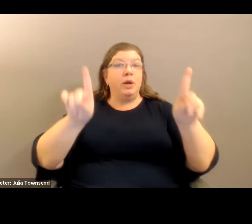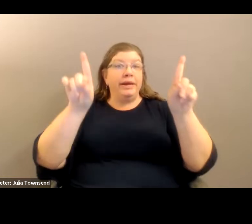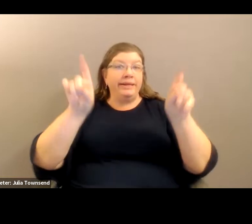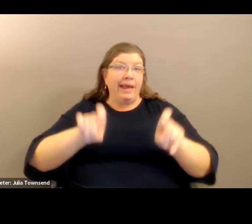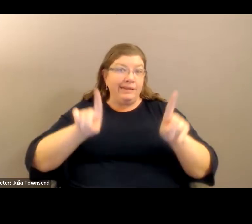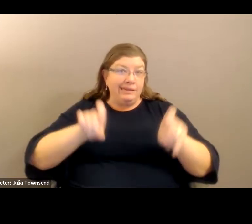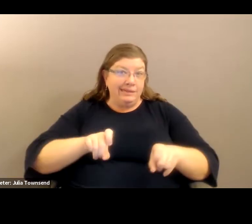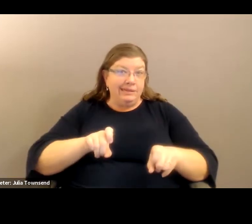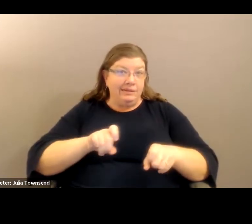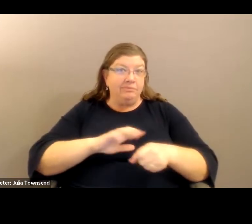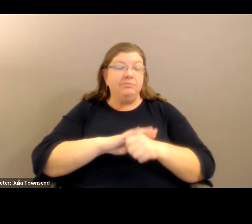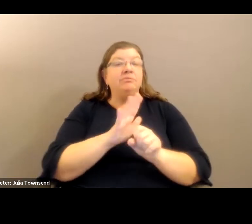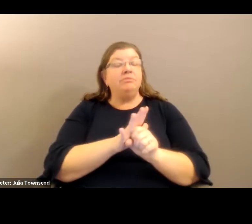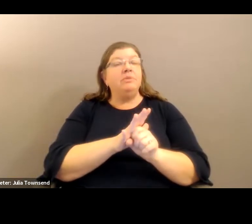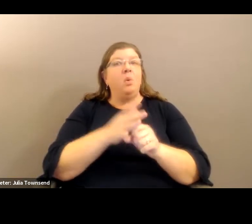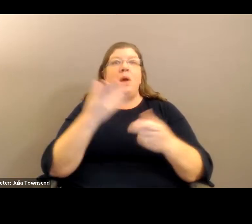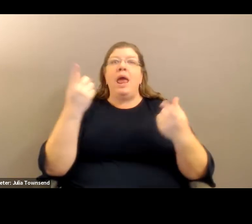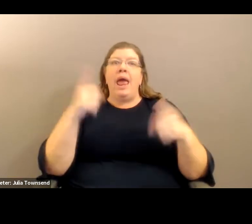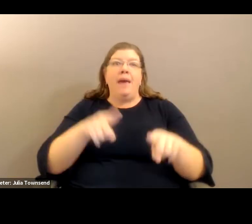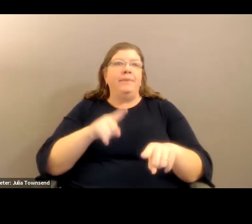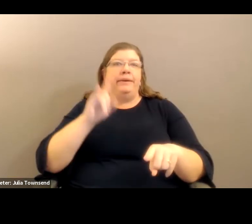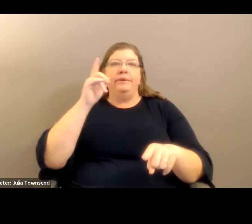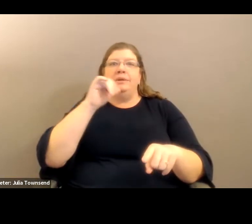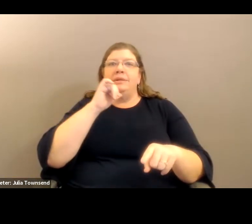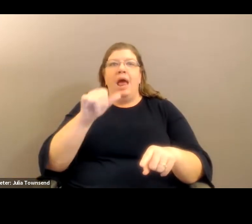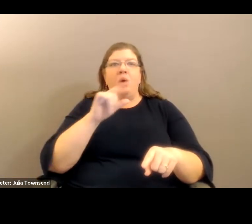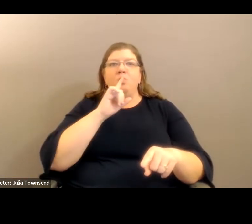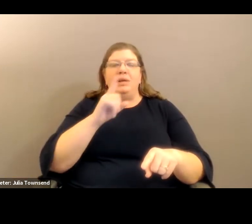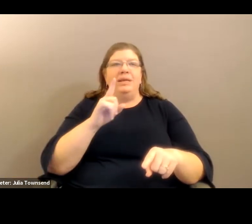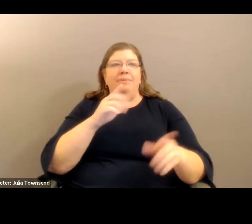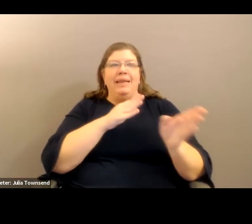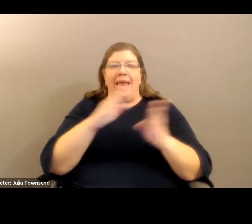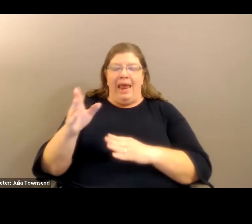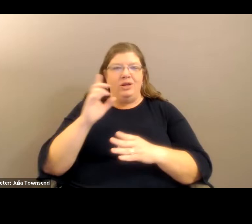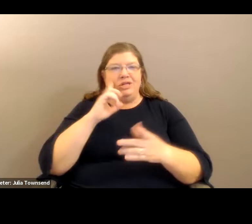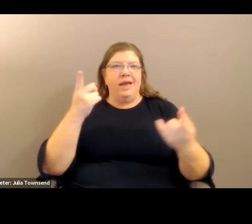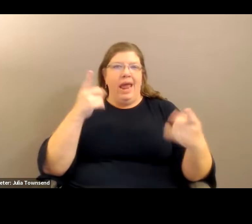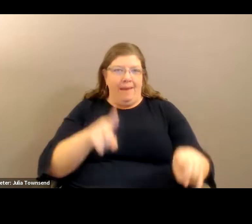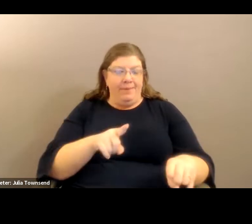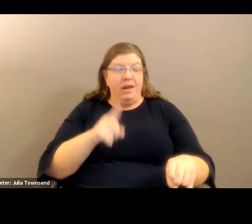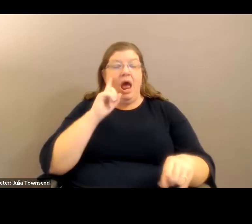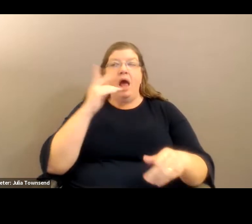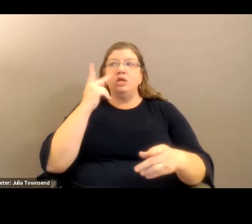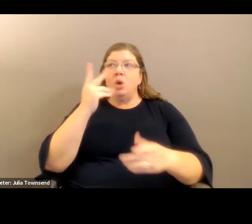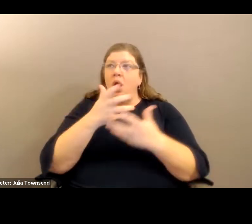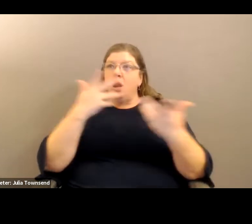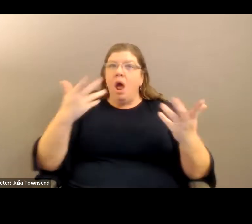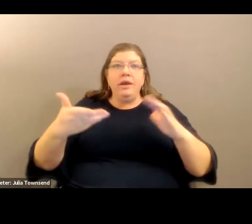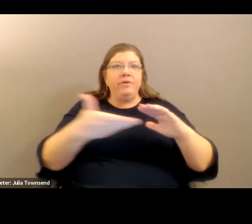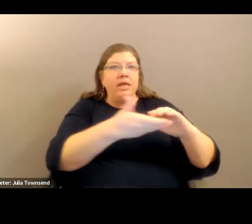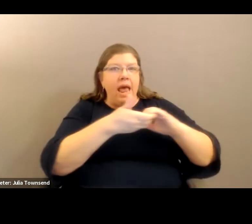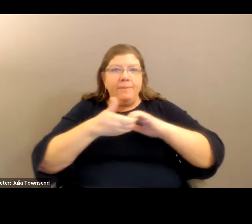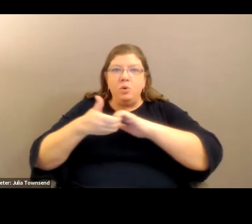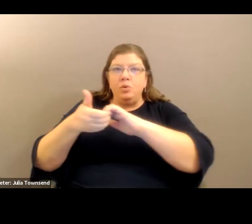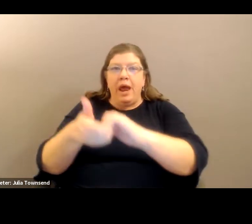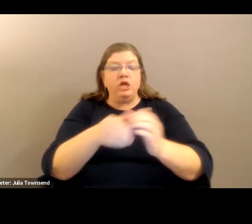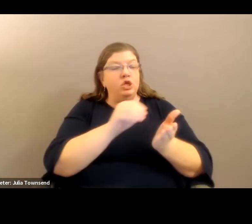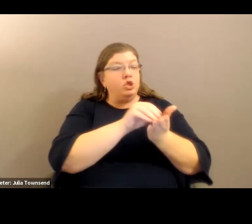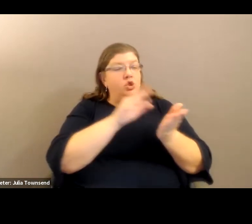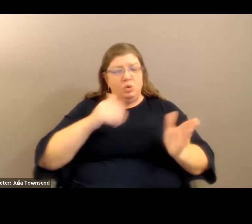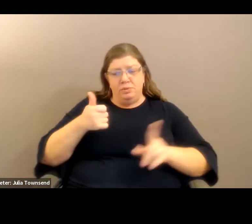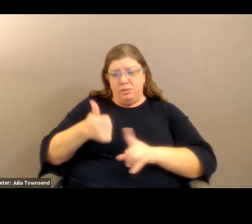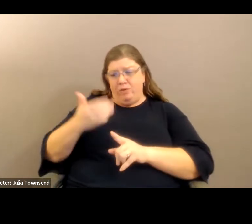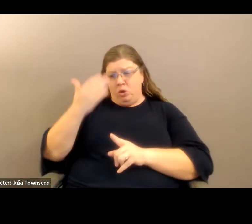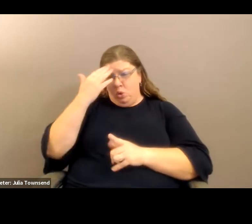coincidence. And what I saw was a lot of collaboration. I saw the students actually walk up. They knew exactly what to do.